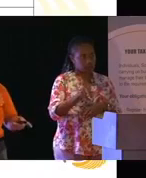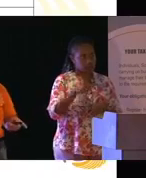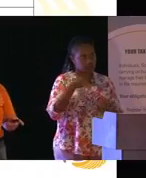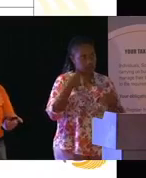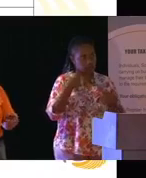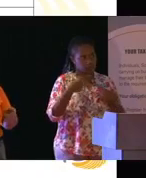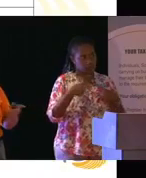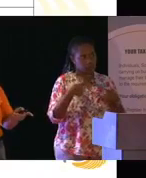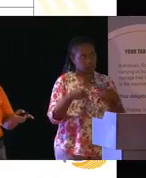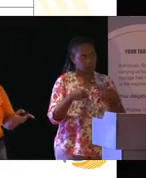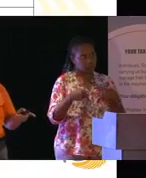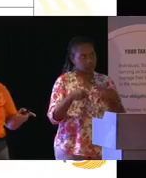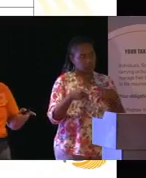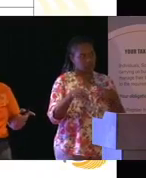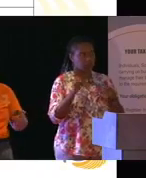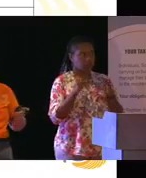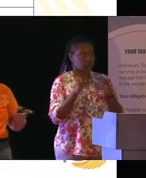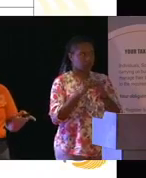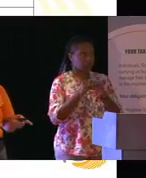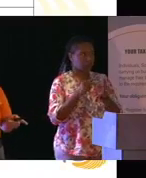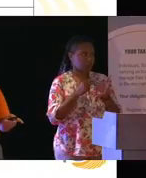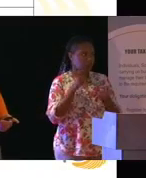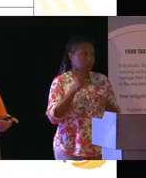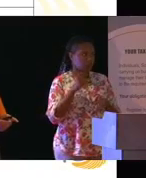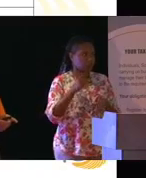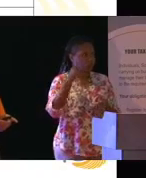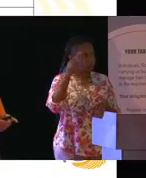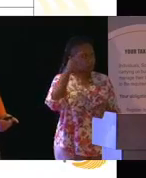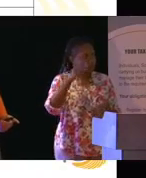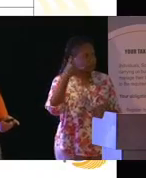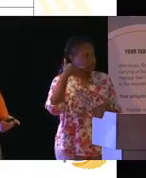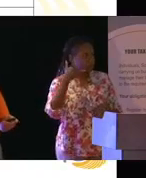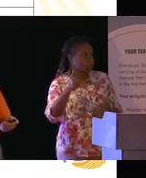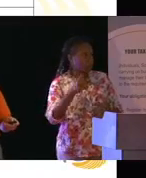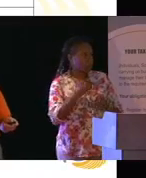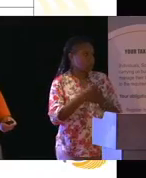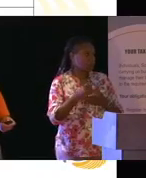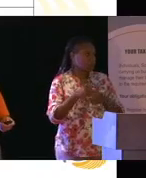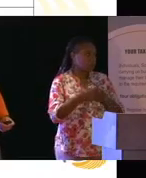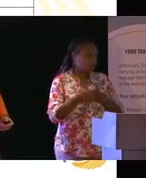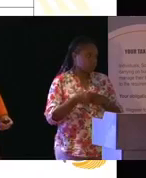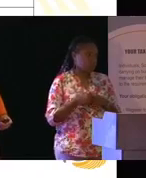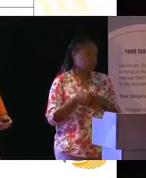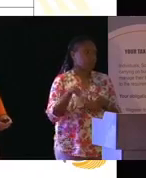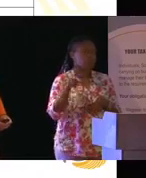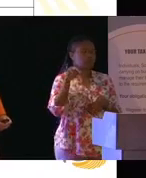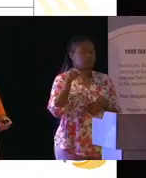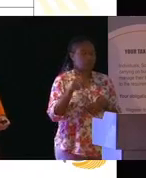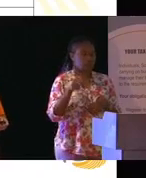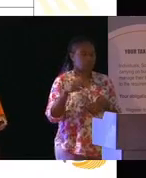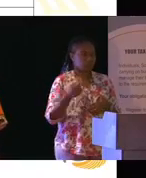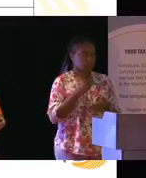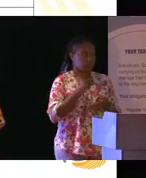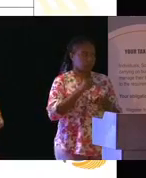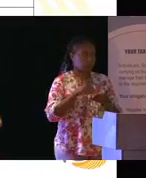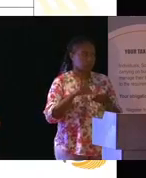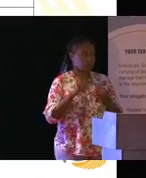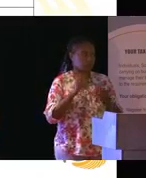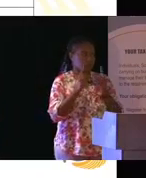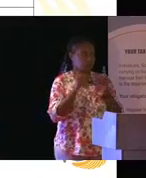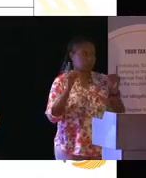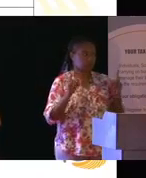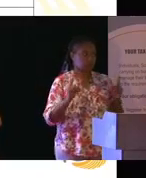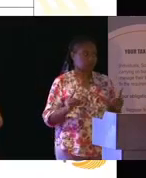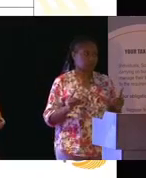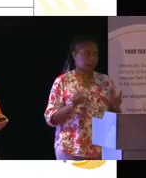your account name, phone contact, whatever necessary information that is needed, the key mandatory